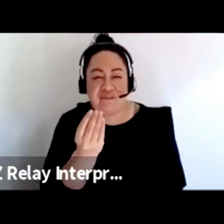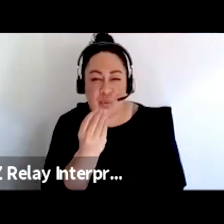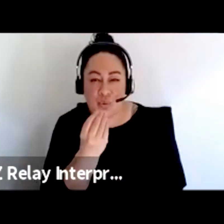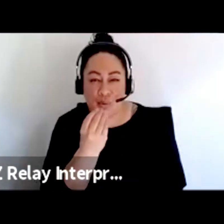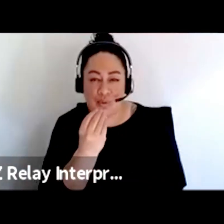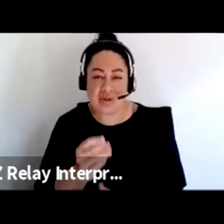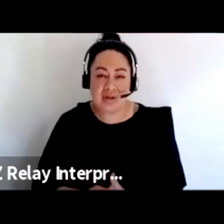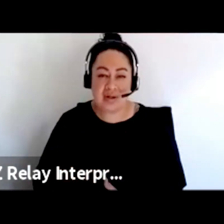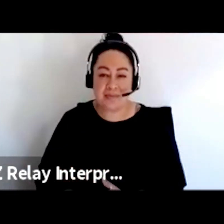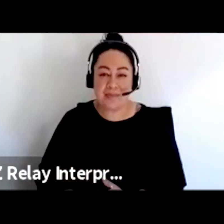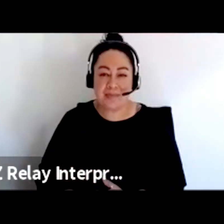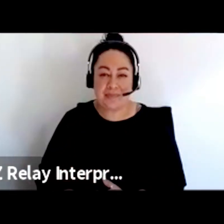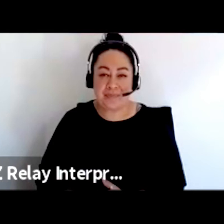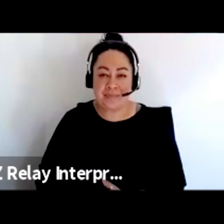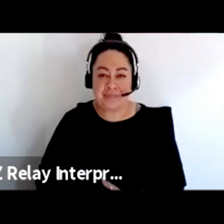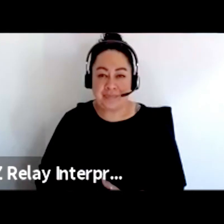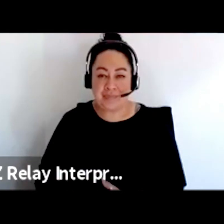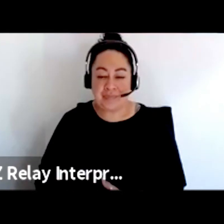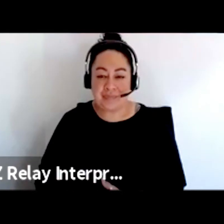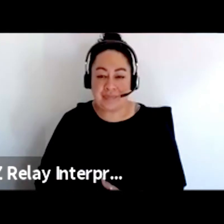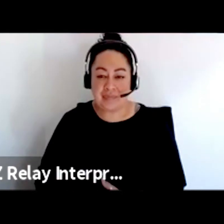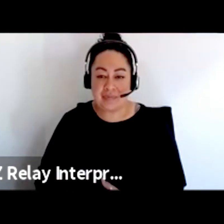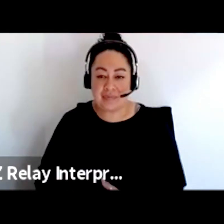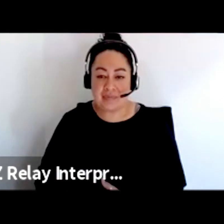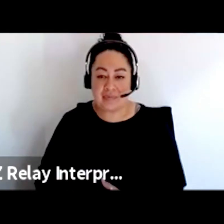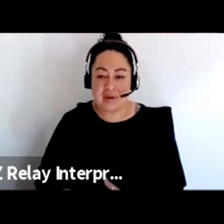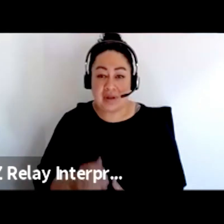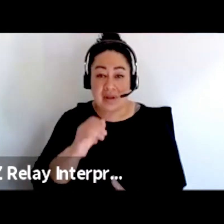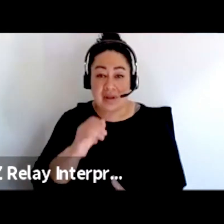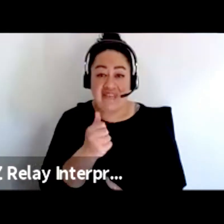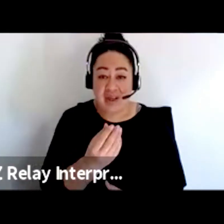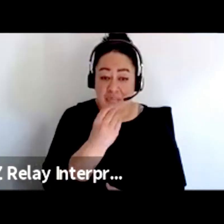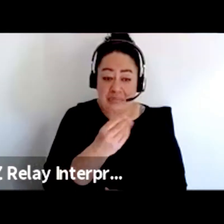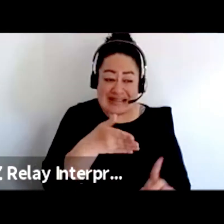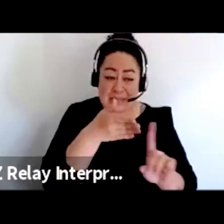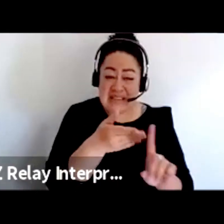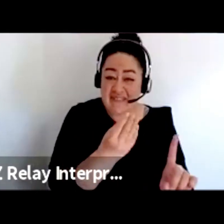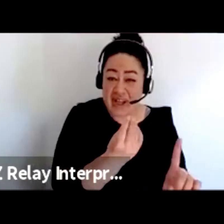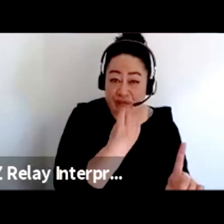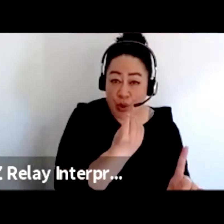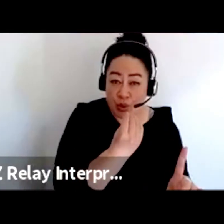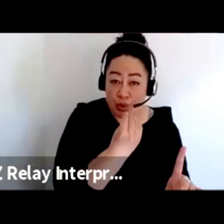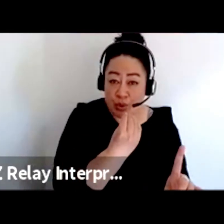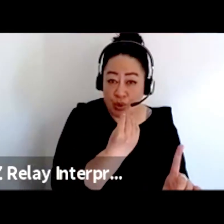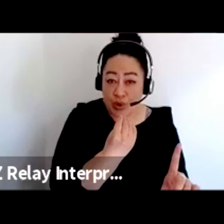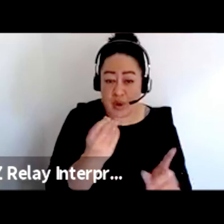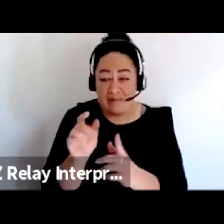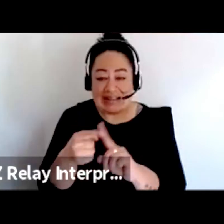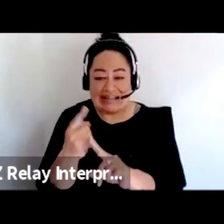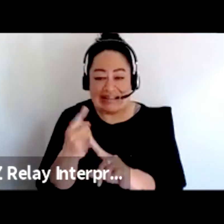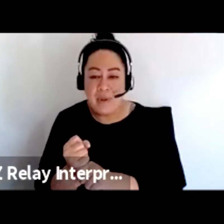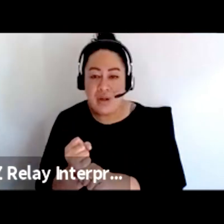Will that offset, will certain foods offset when you get a vaccine, like having too much